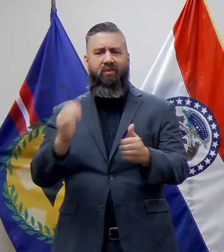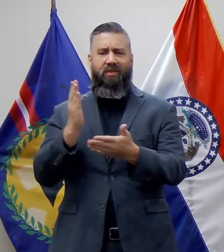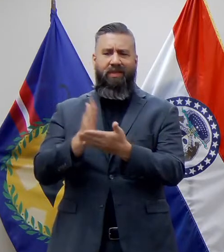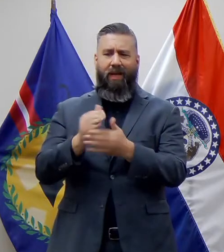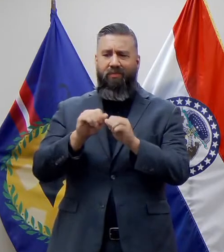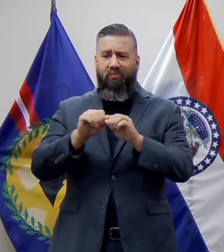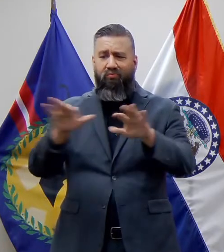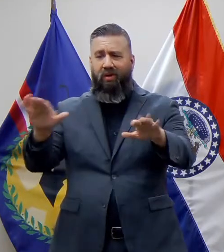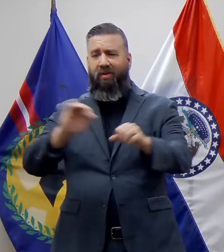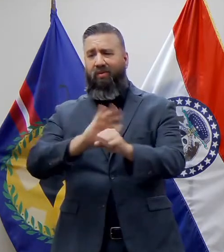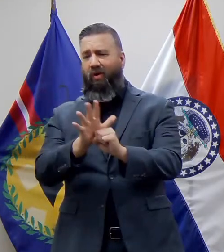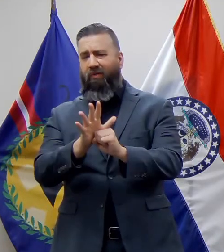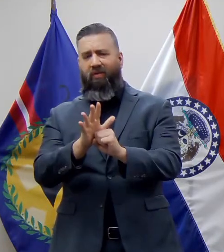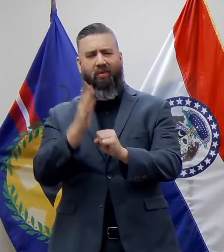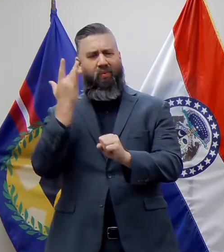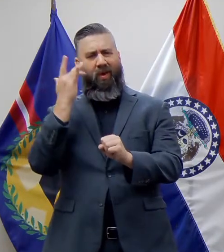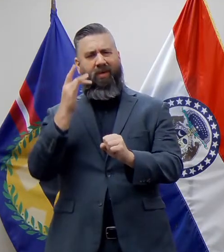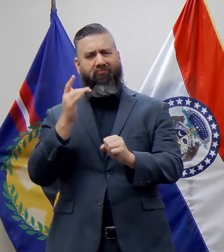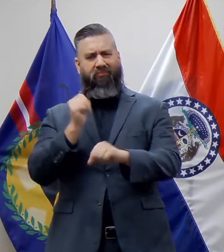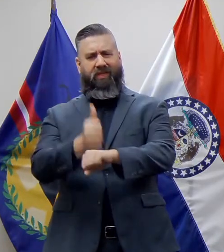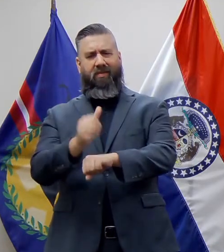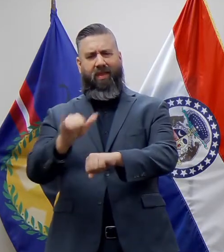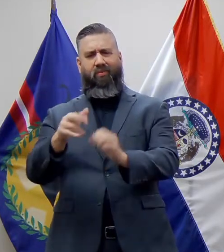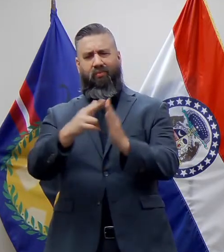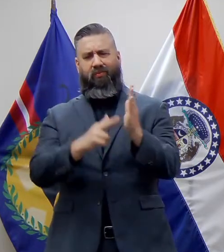about those kinds of actions in your mind?